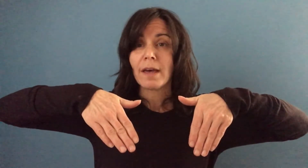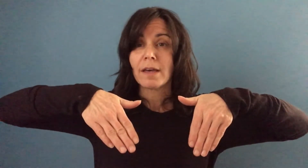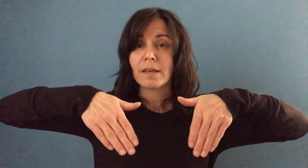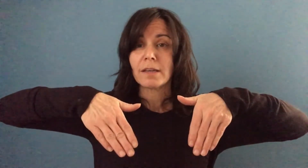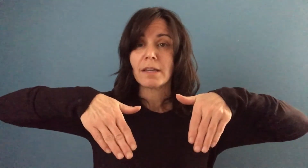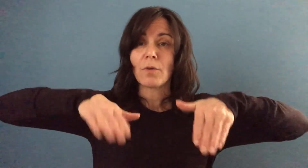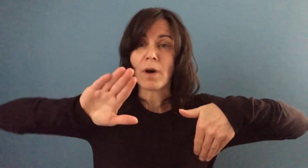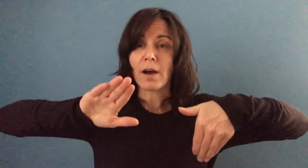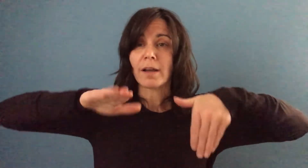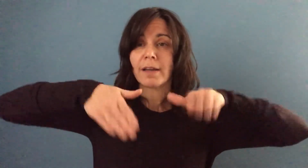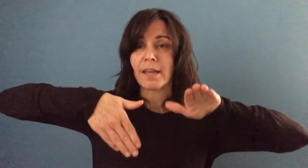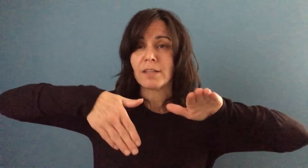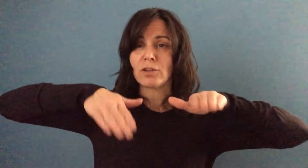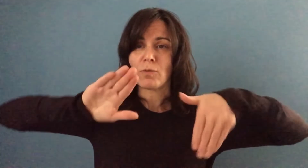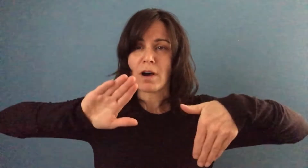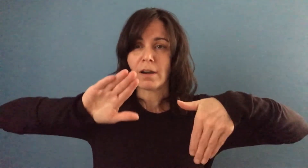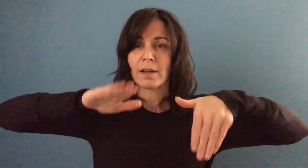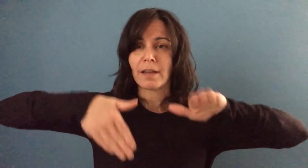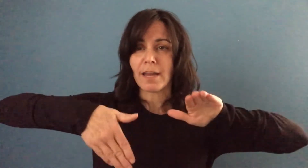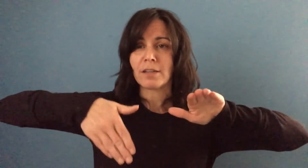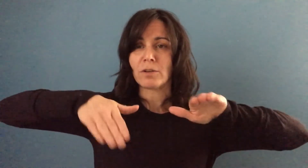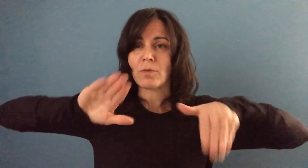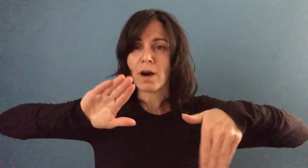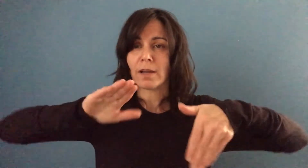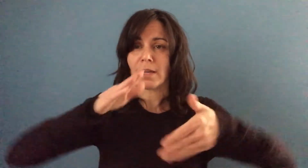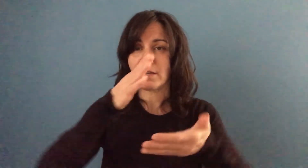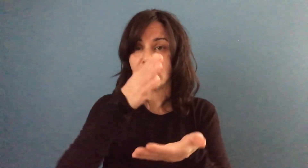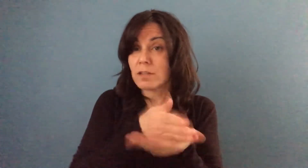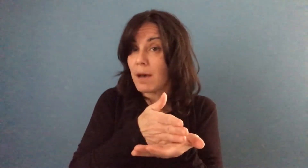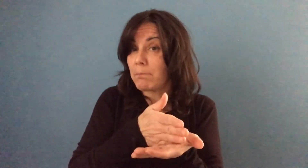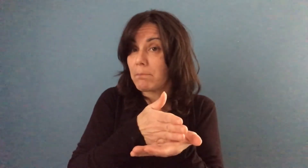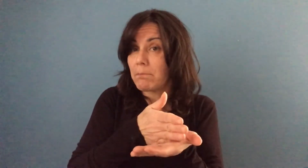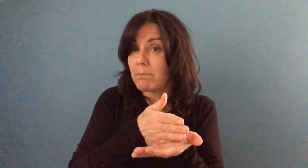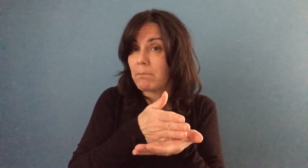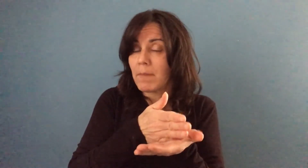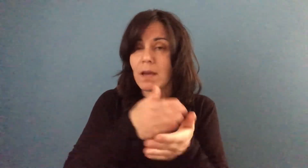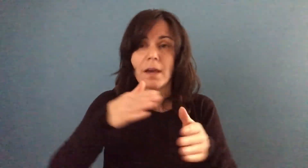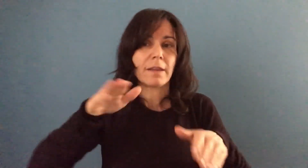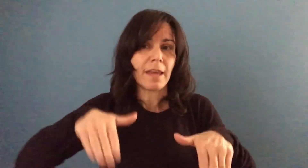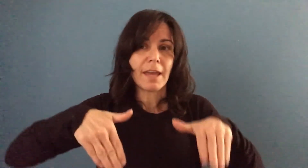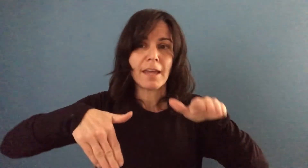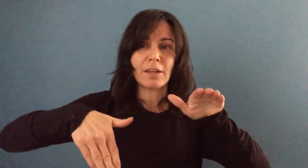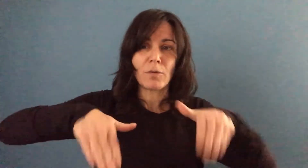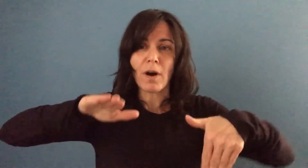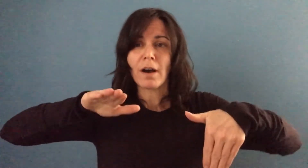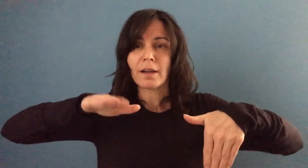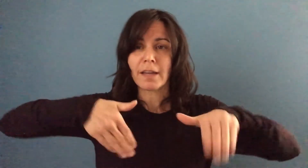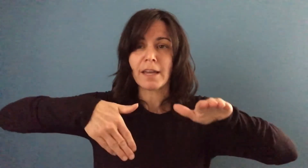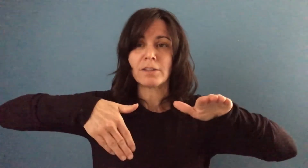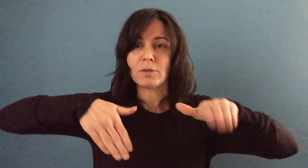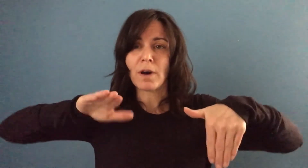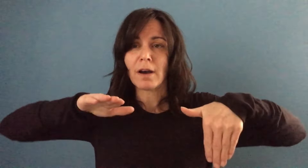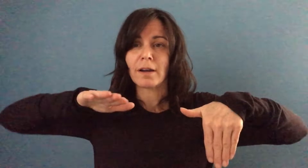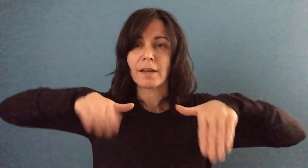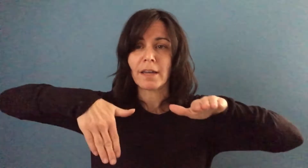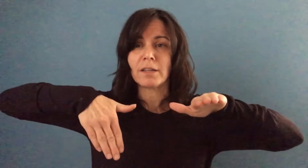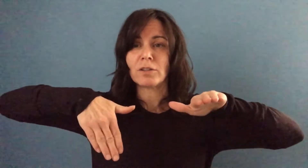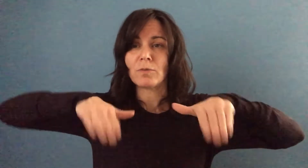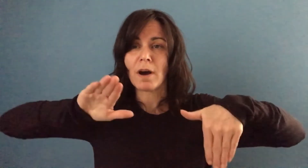Well, you walk and you walk and you walk and you stop. Then you walk and you walk and you walk